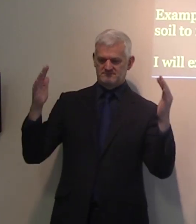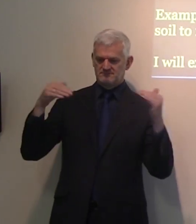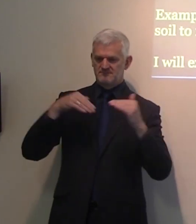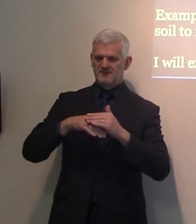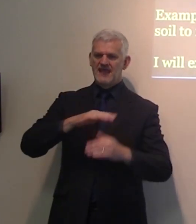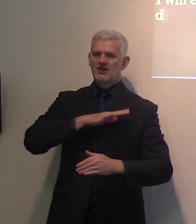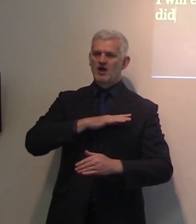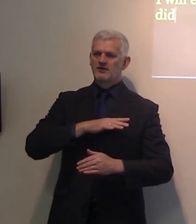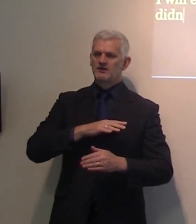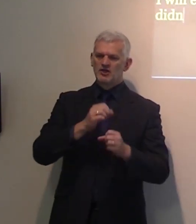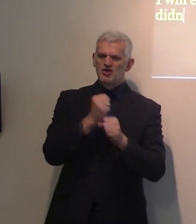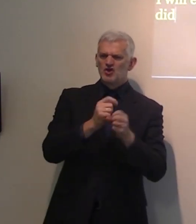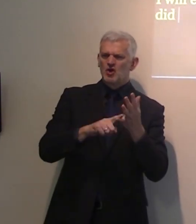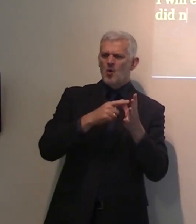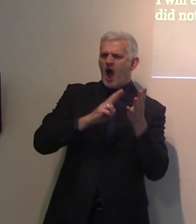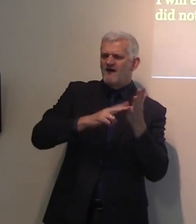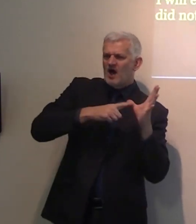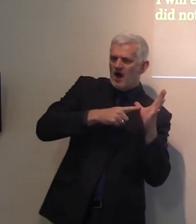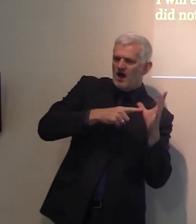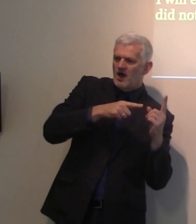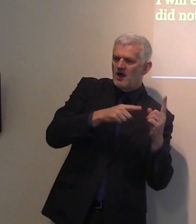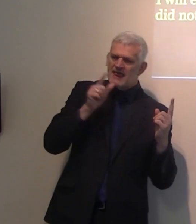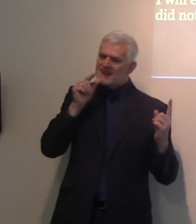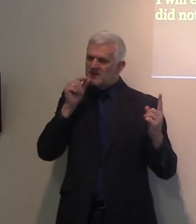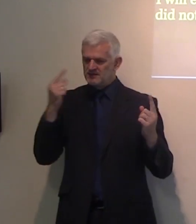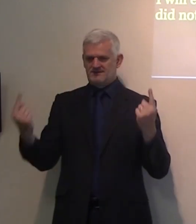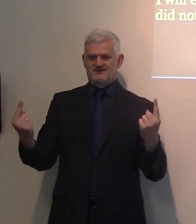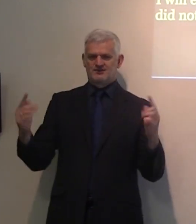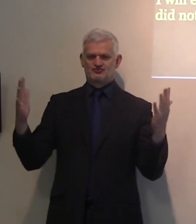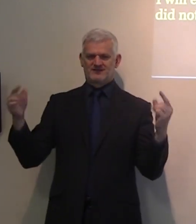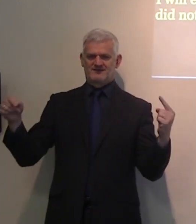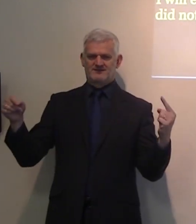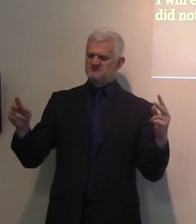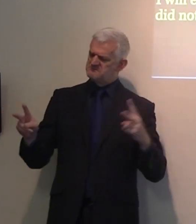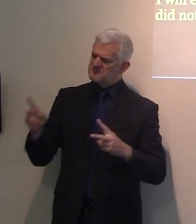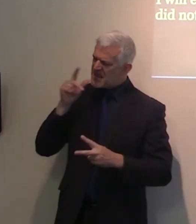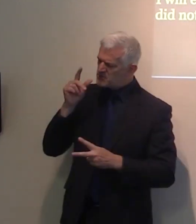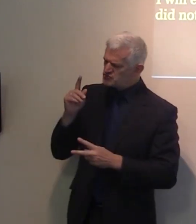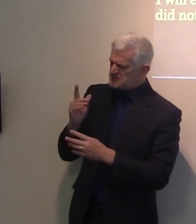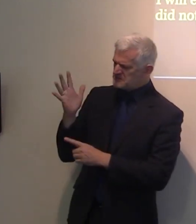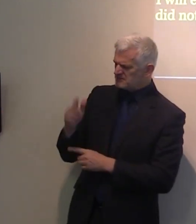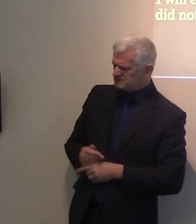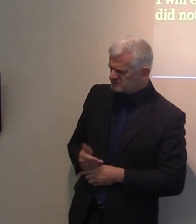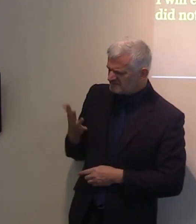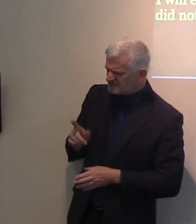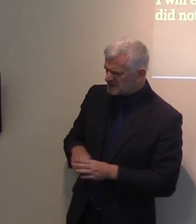and a lemon tree. For so many years, I have seen this lemon tree for 15 years in the courtyard, it has